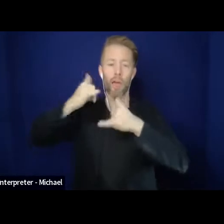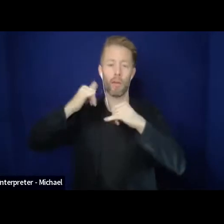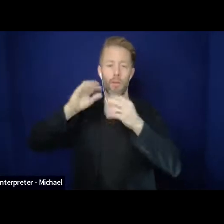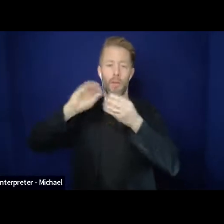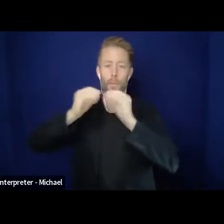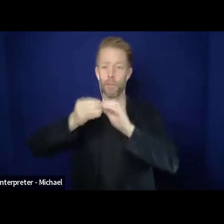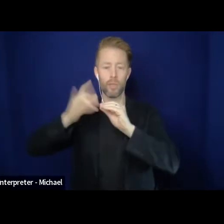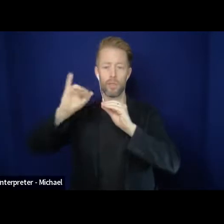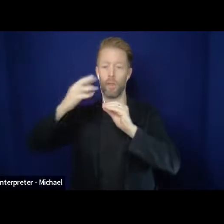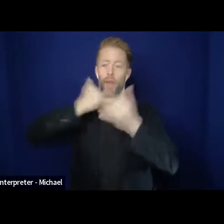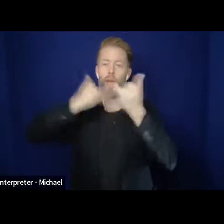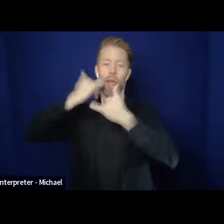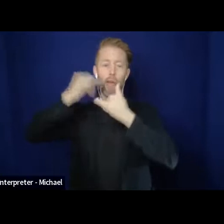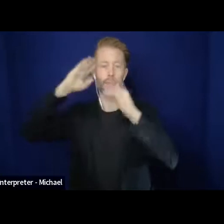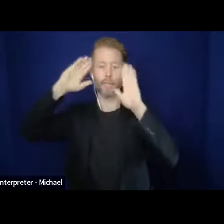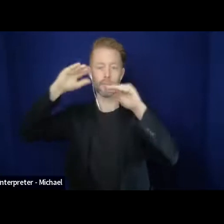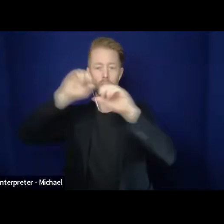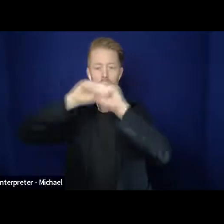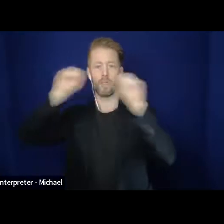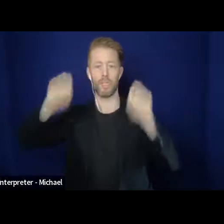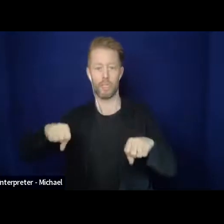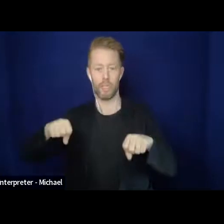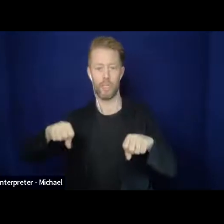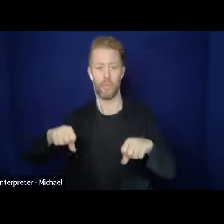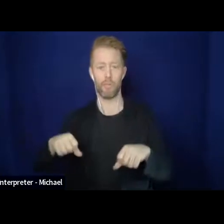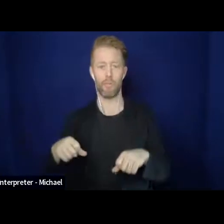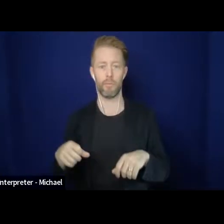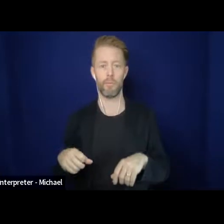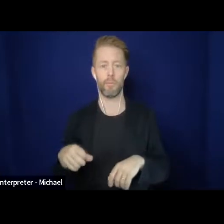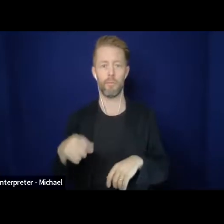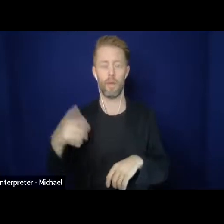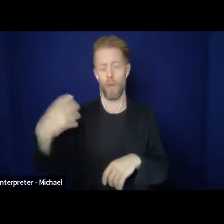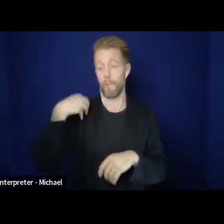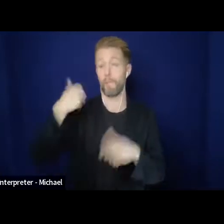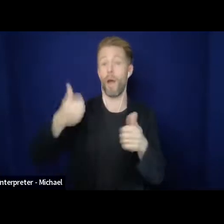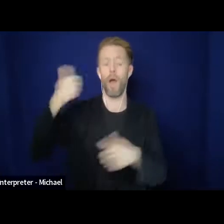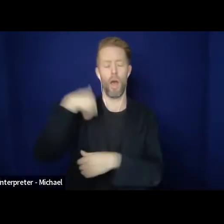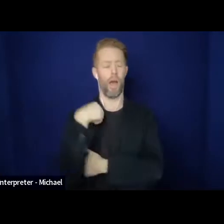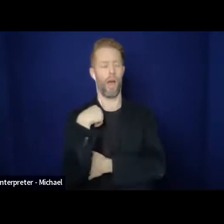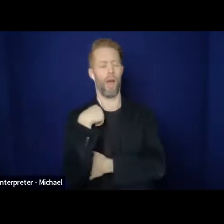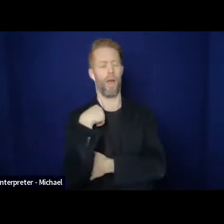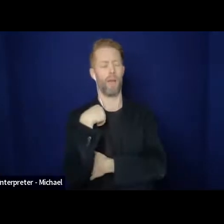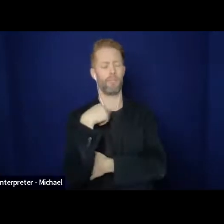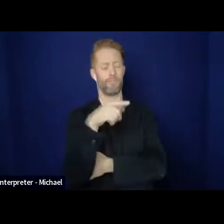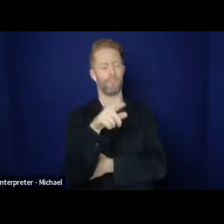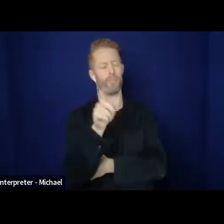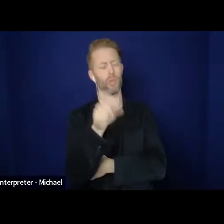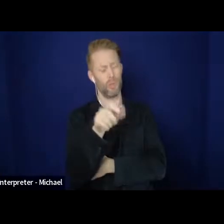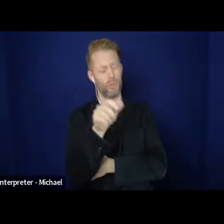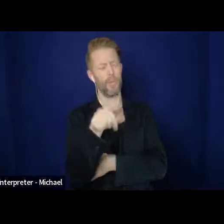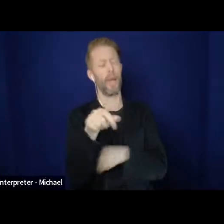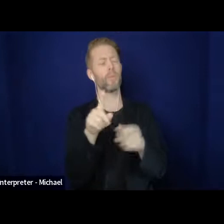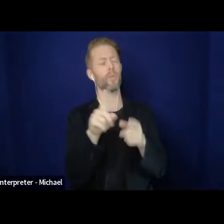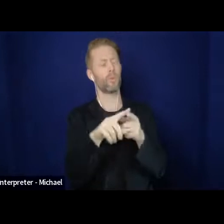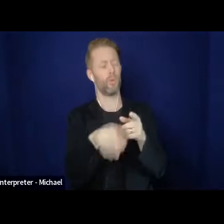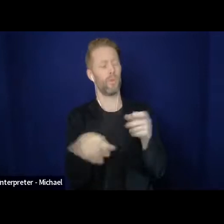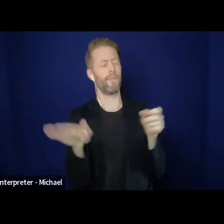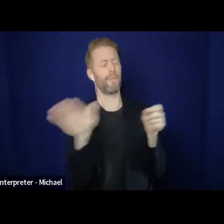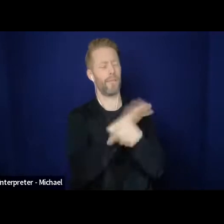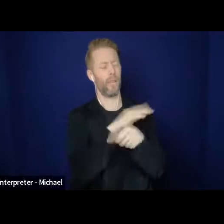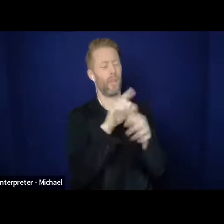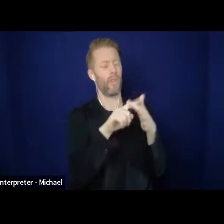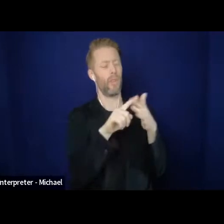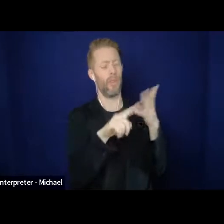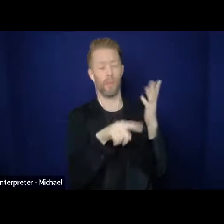metrics to say, well, they should have X, Y, and Z amount of orders to be able to be filled in that time. And if they can't do it, then they're not getting the